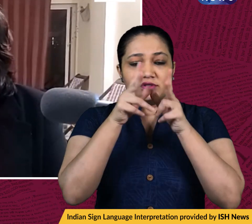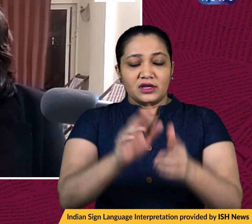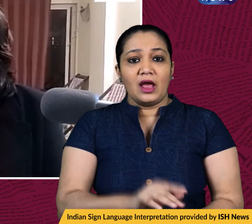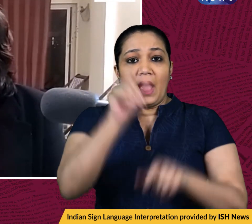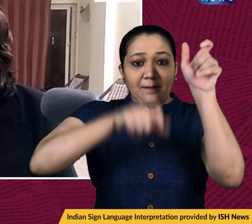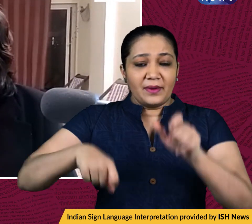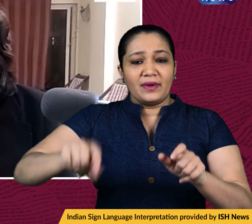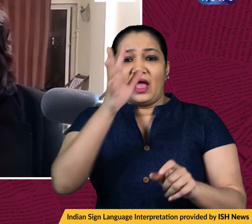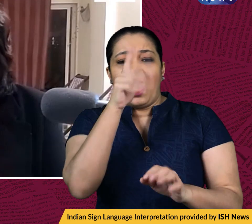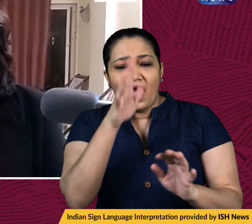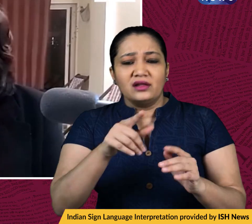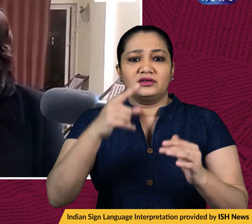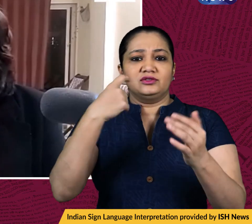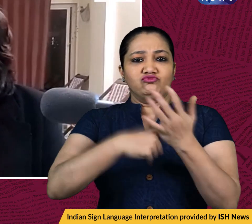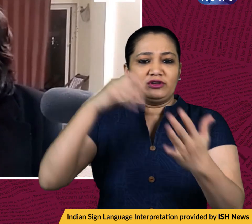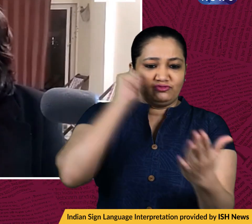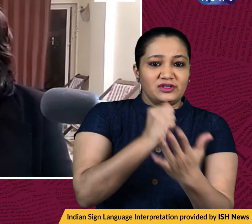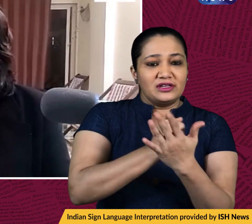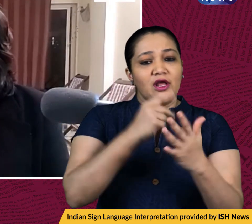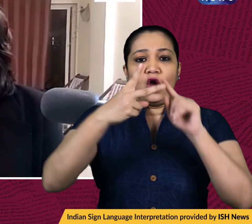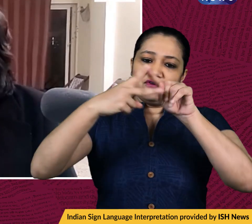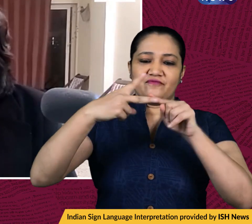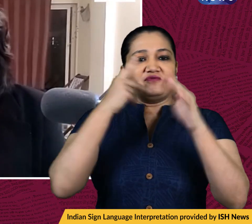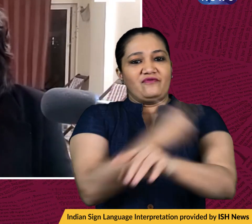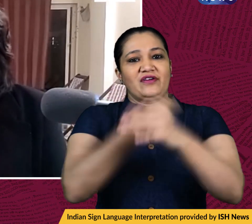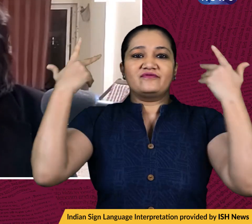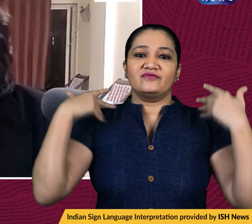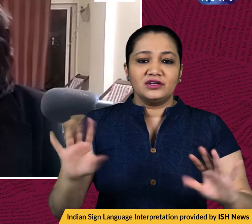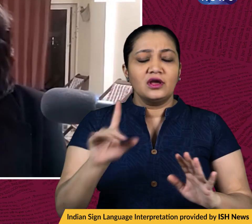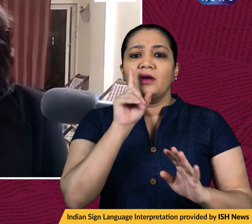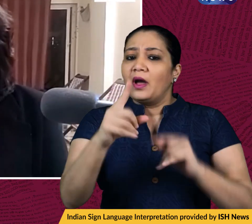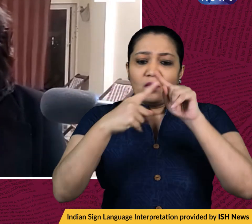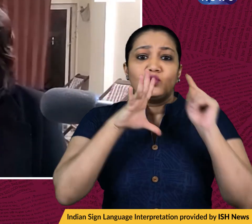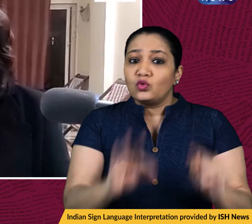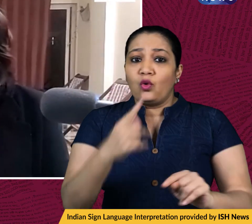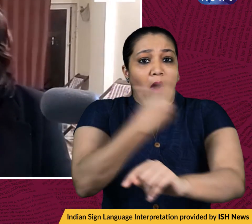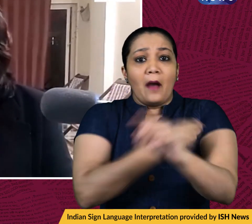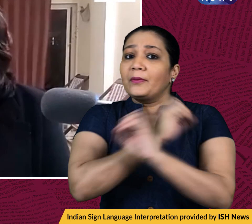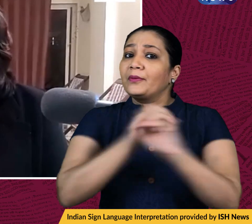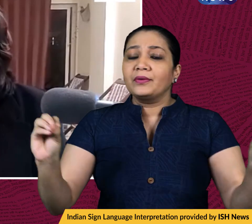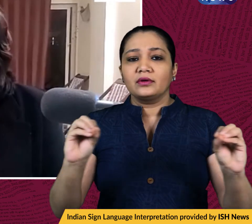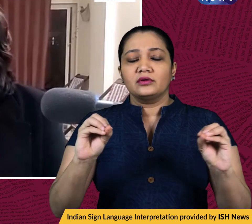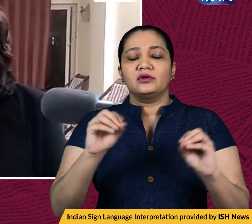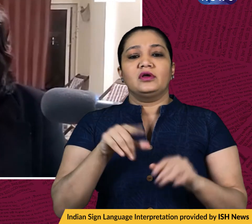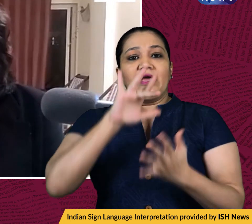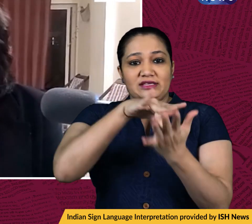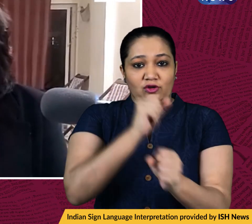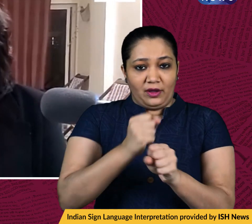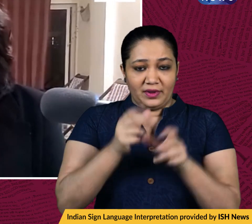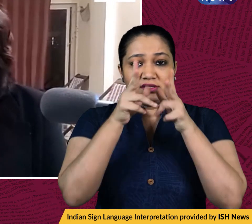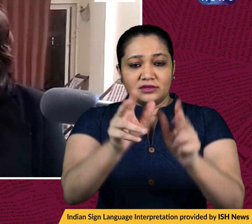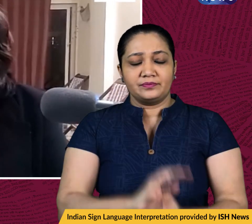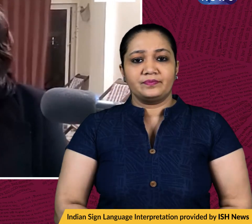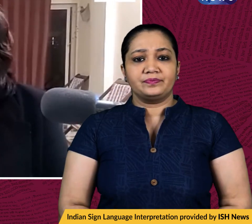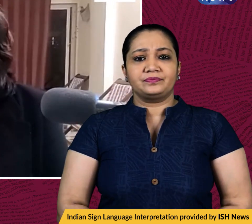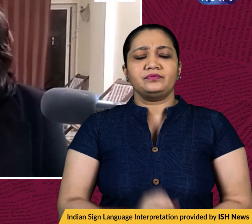that people are being fraudulently registered as double vaccinated without receiving both doses. In a statement, the center has said, and